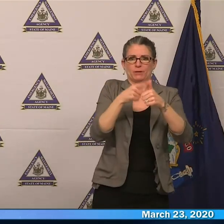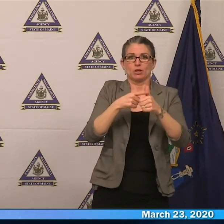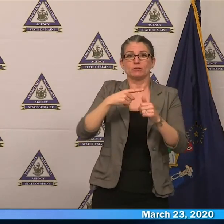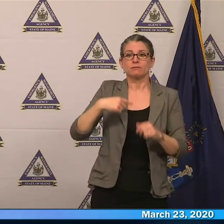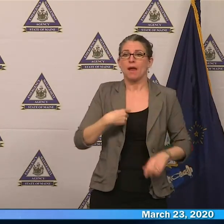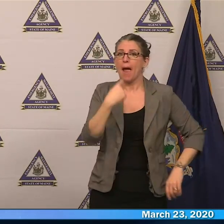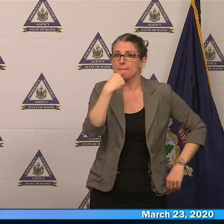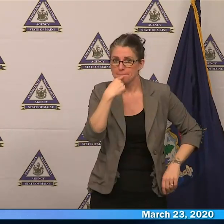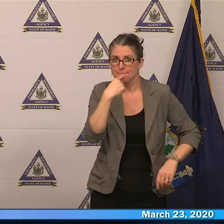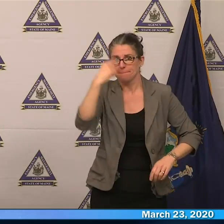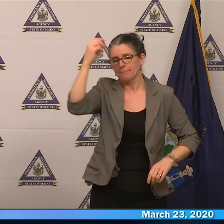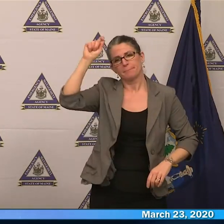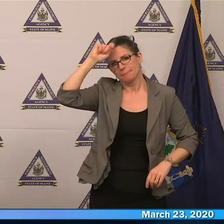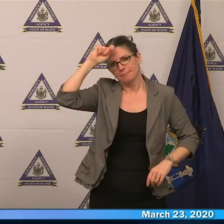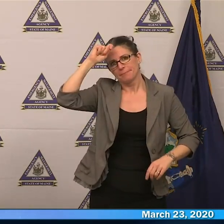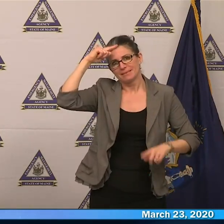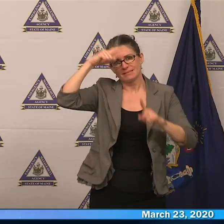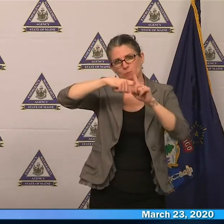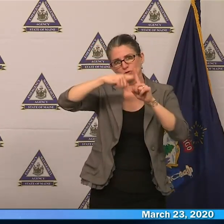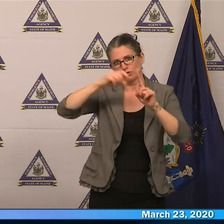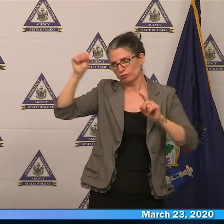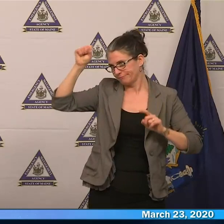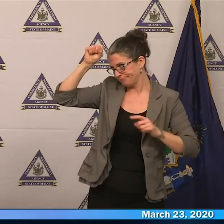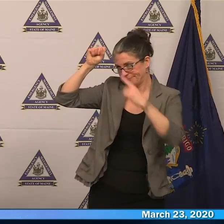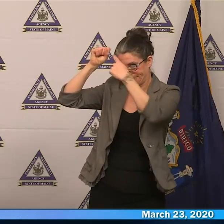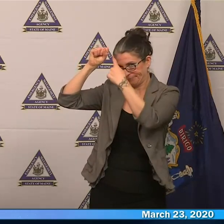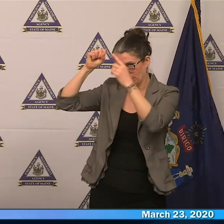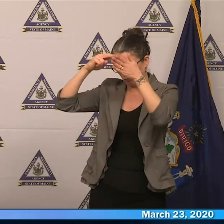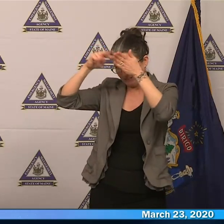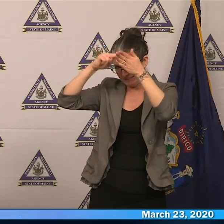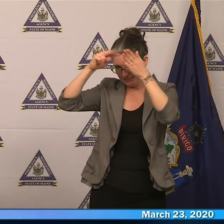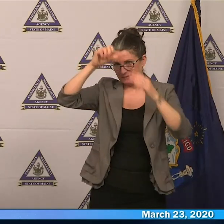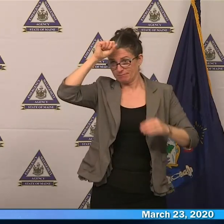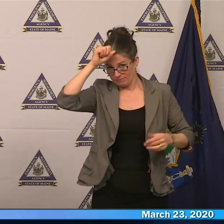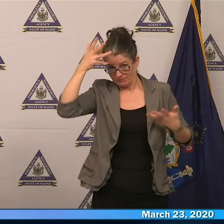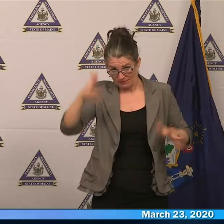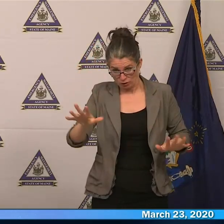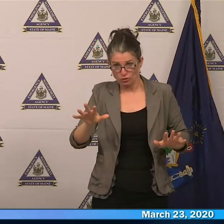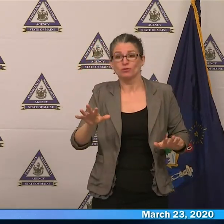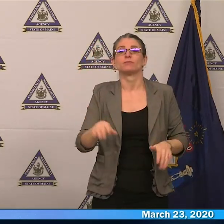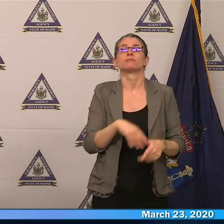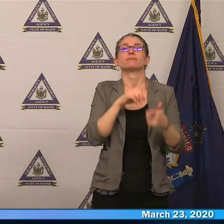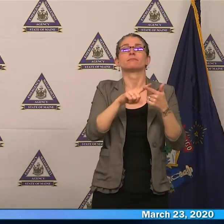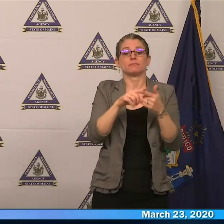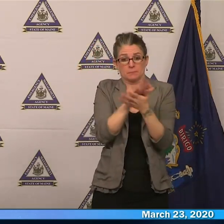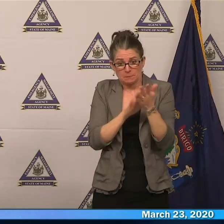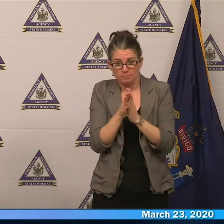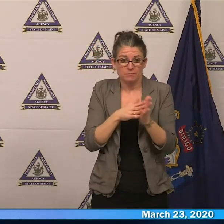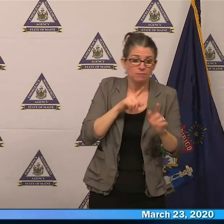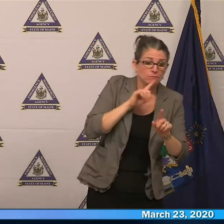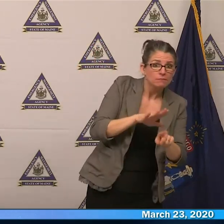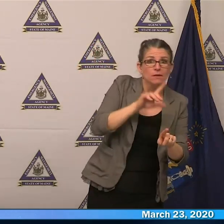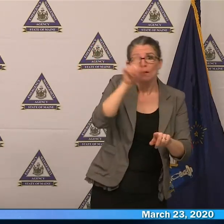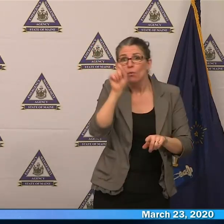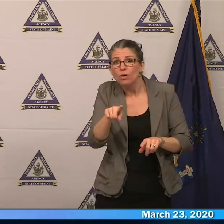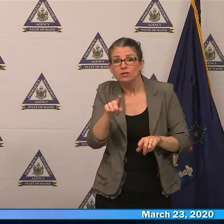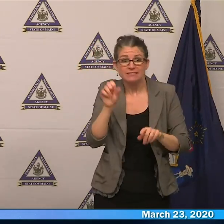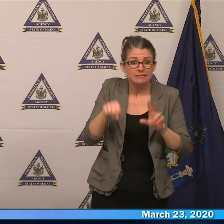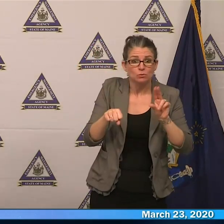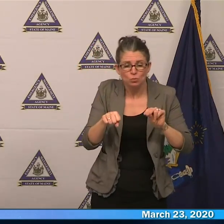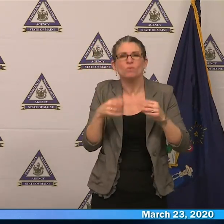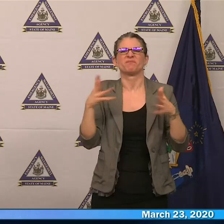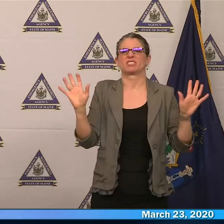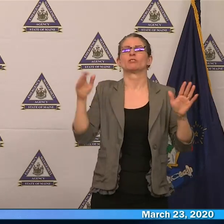are going to have to get used to. And the way that I orient my own thinking is to go about my day as if I were to